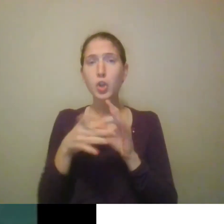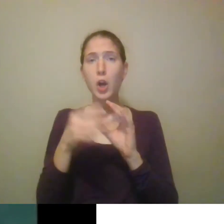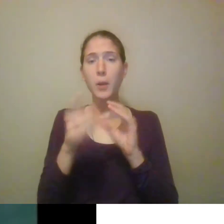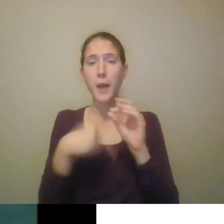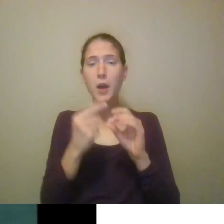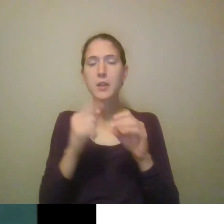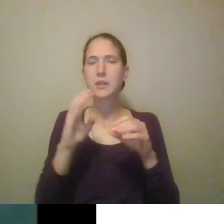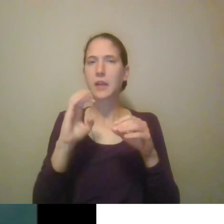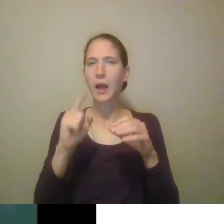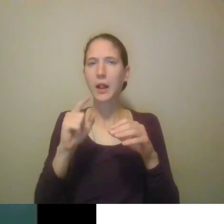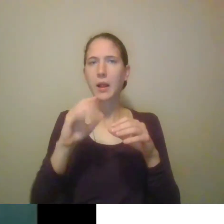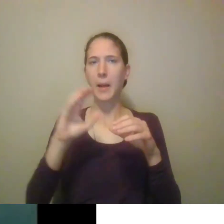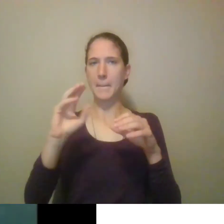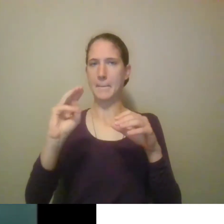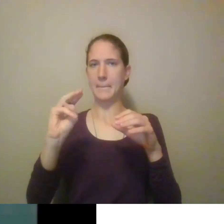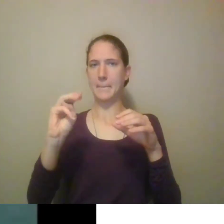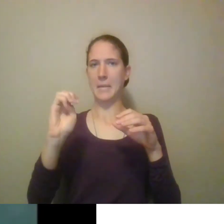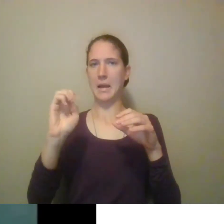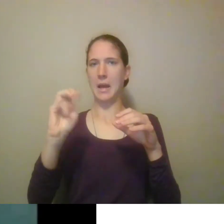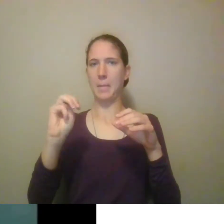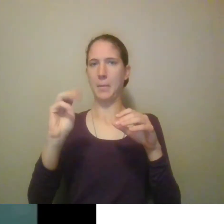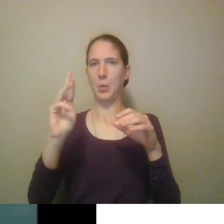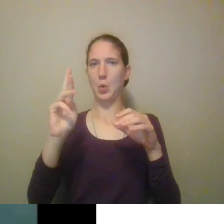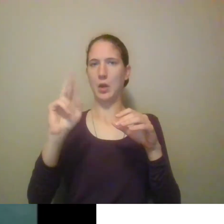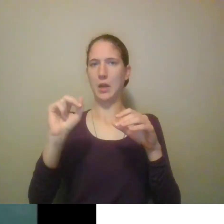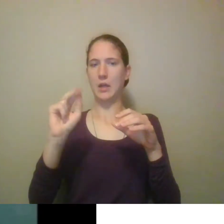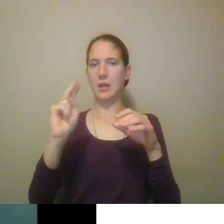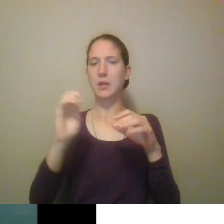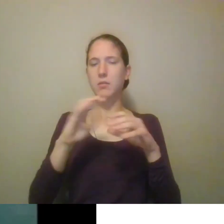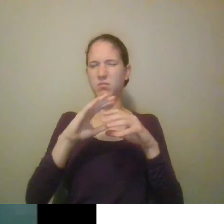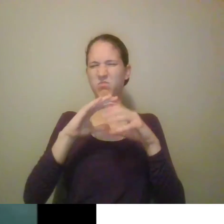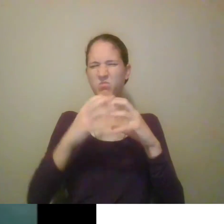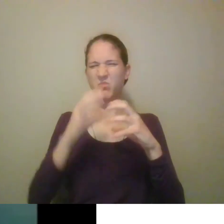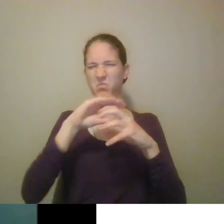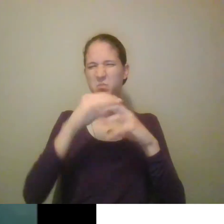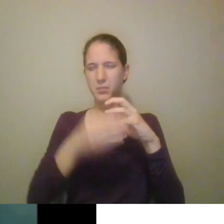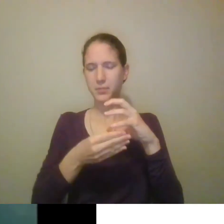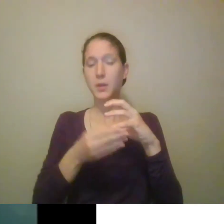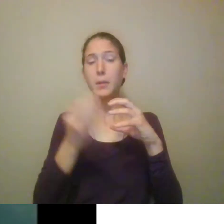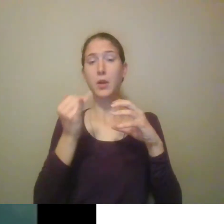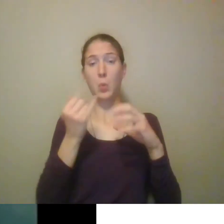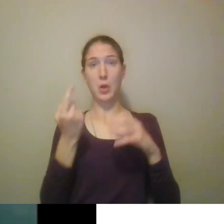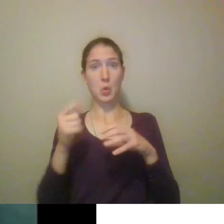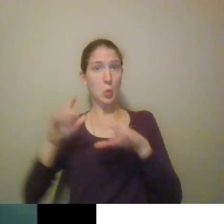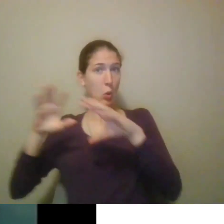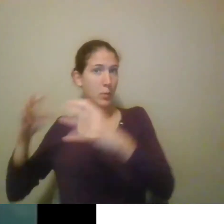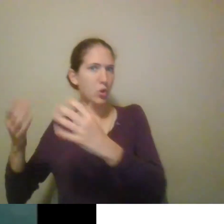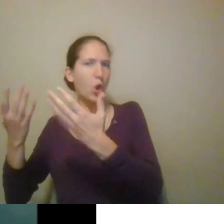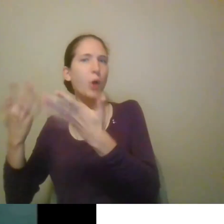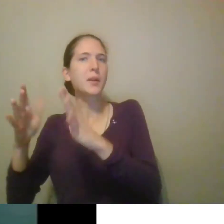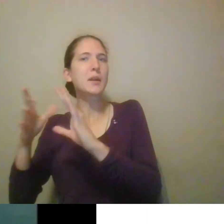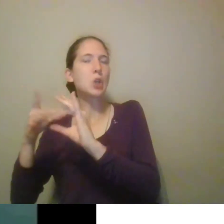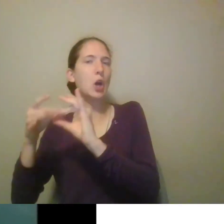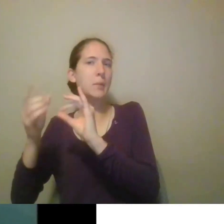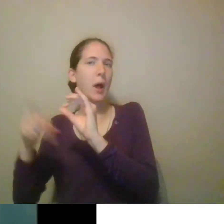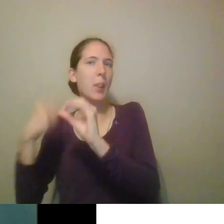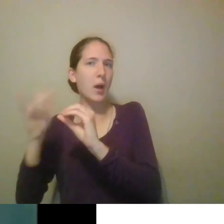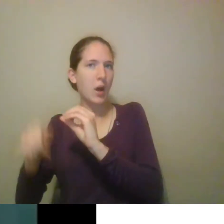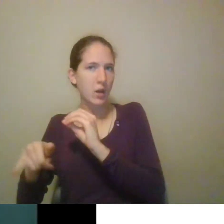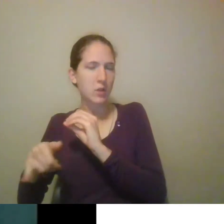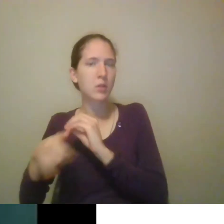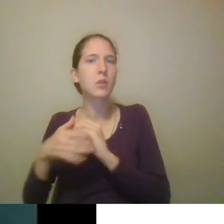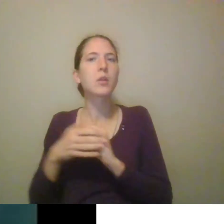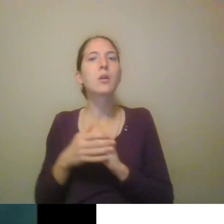quickly because we already had one group discuss the cell membrane with us. And then get into